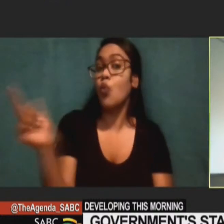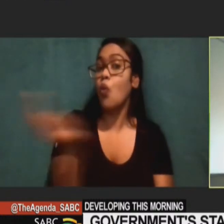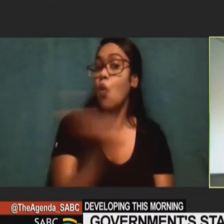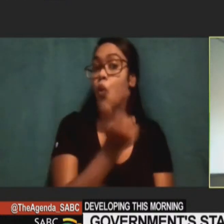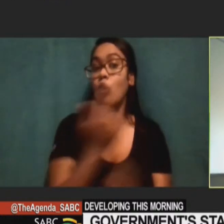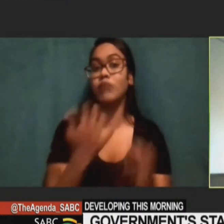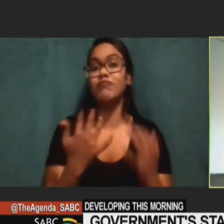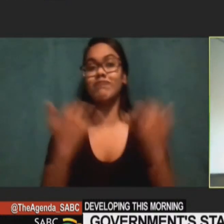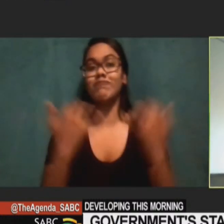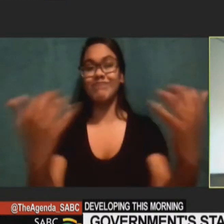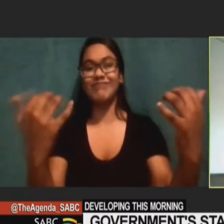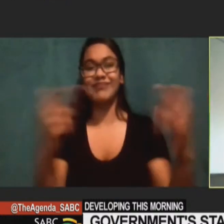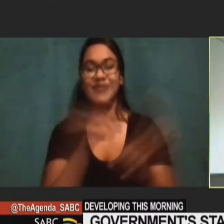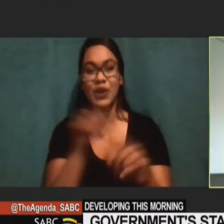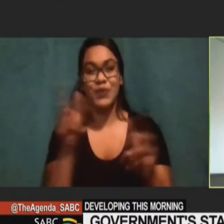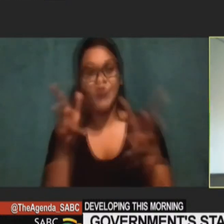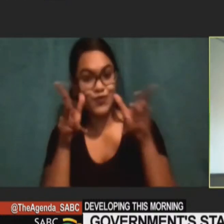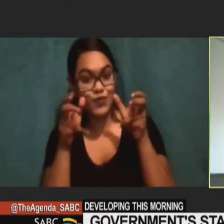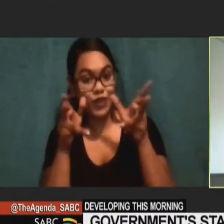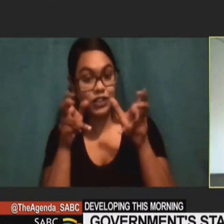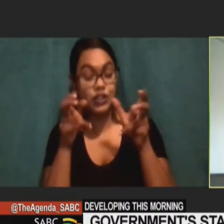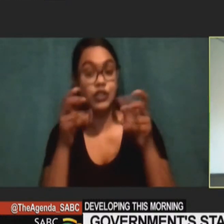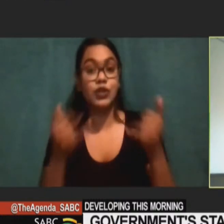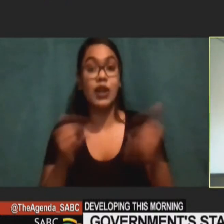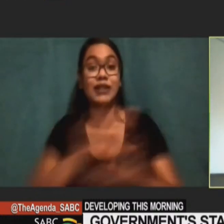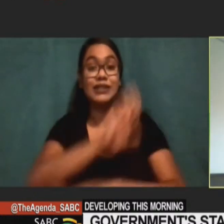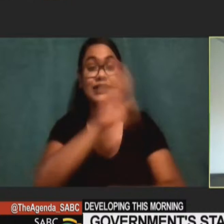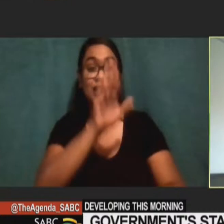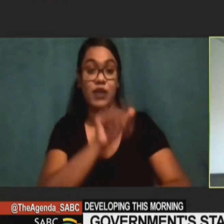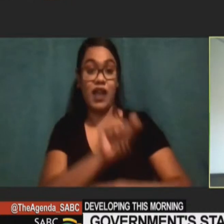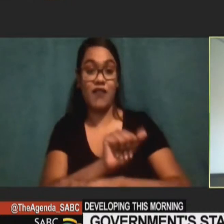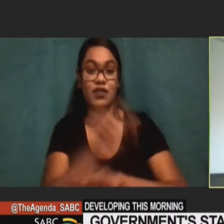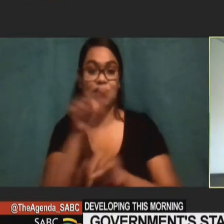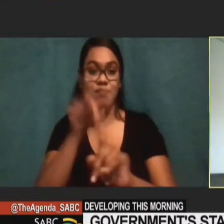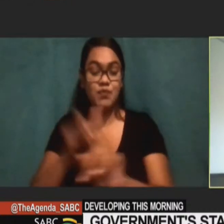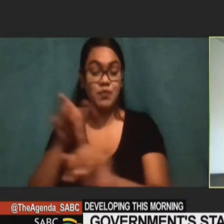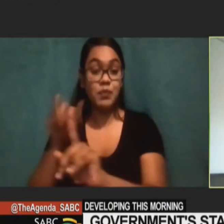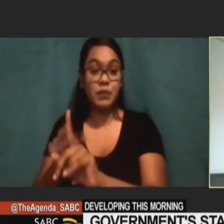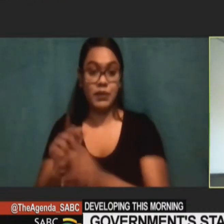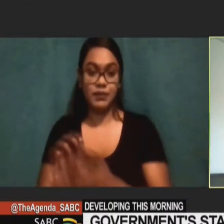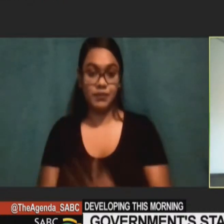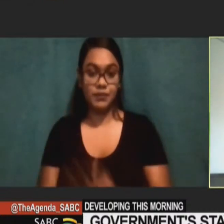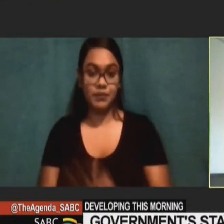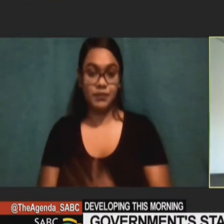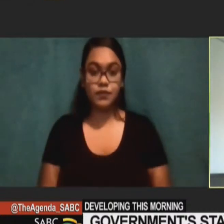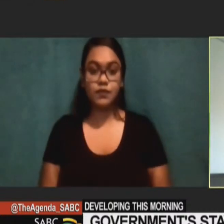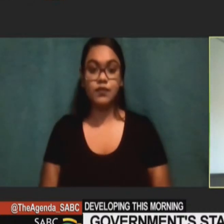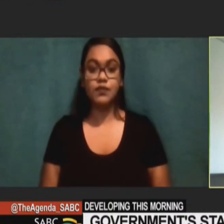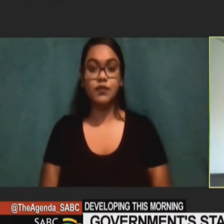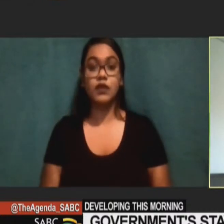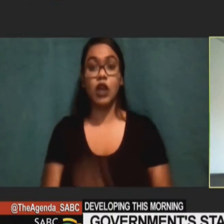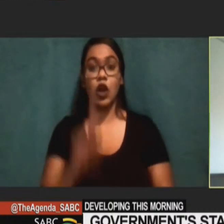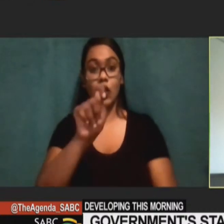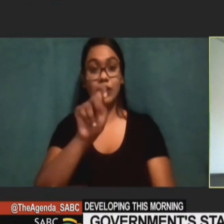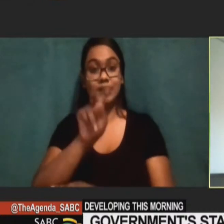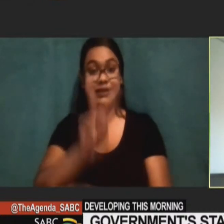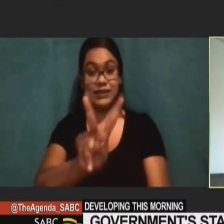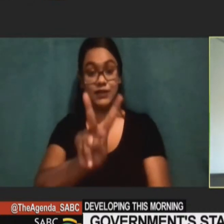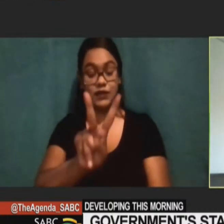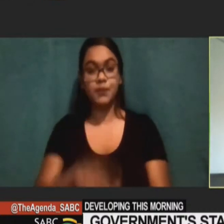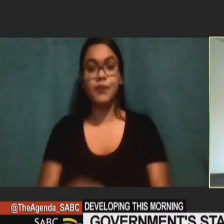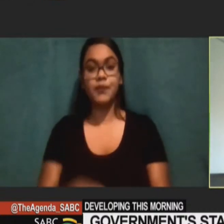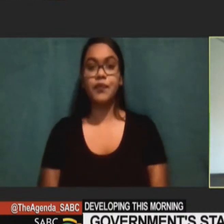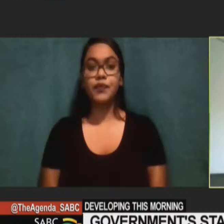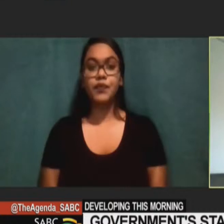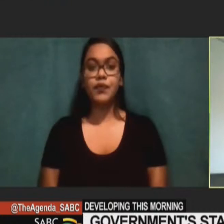Estate, as well as to South Africans who are following this briefing on television. Let me